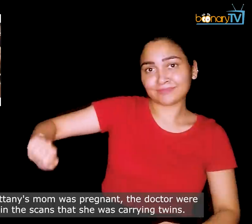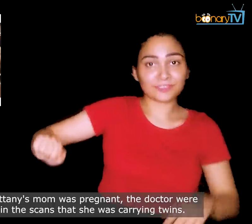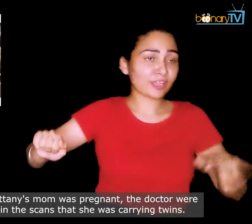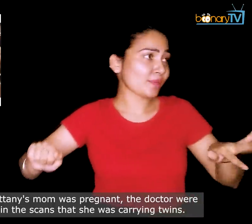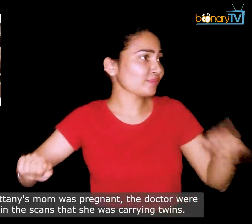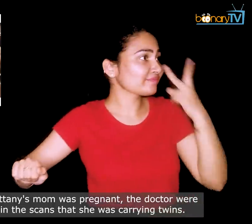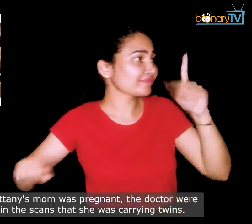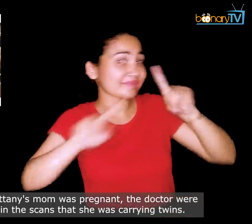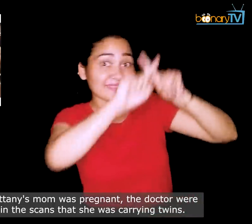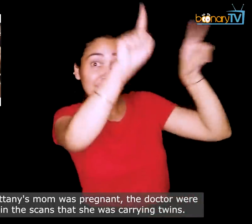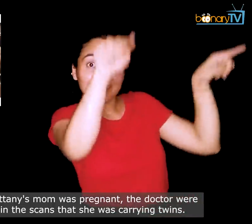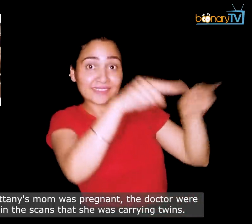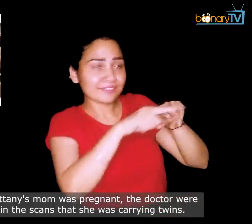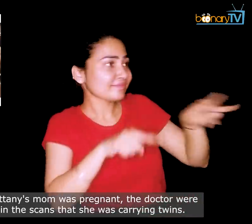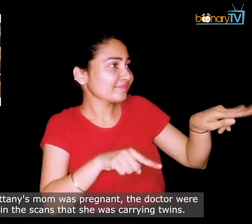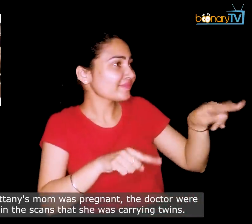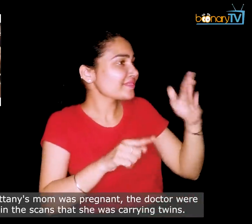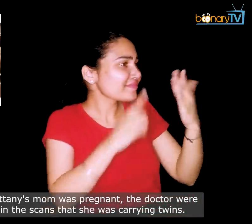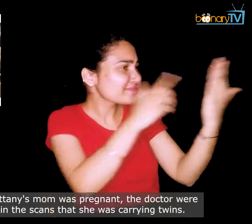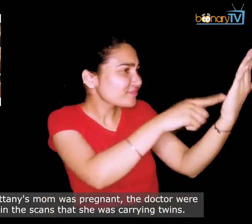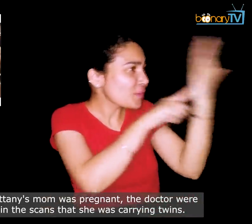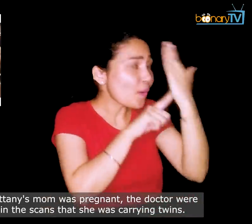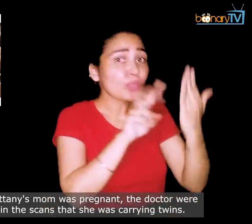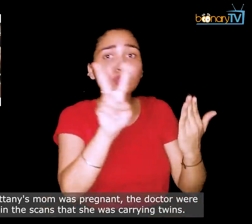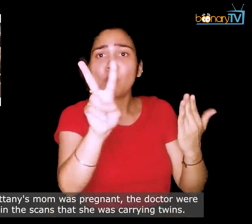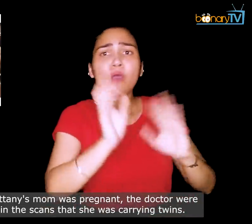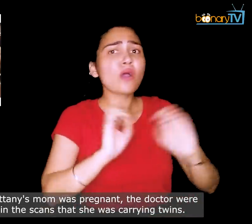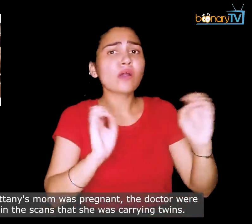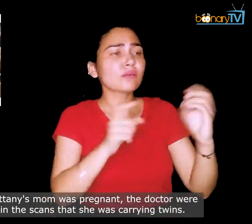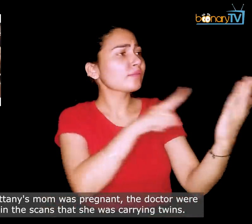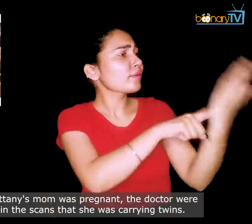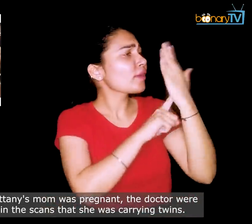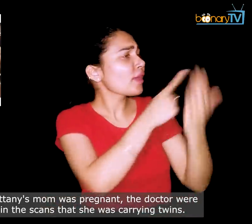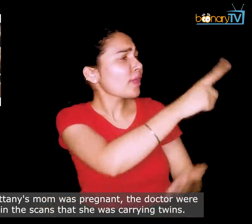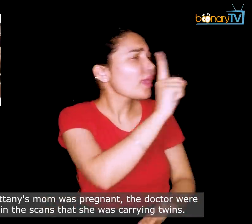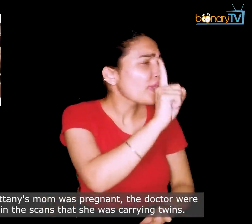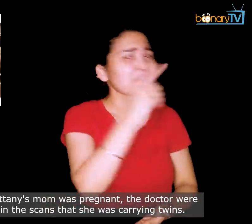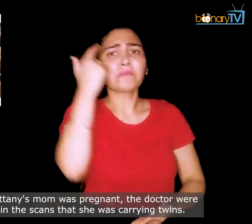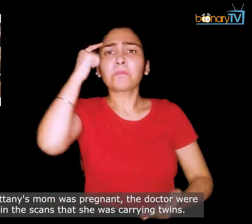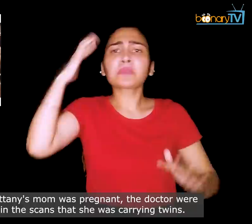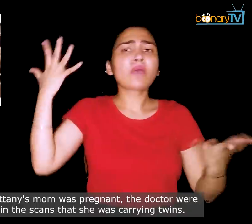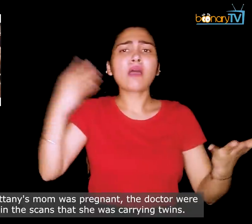the doctors were not able to detect in the scans that she was carrying twins.